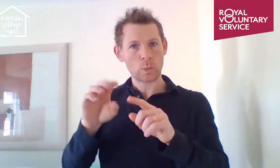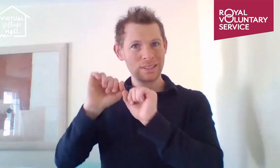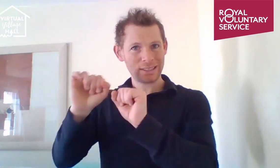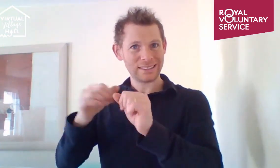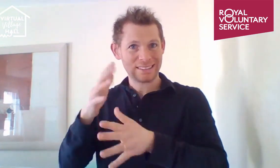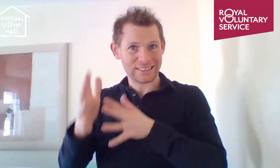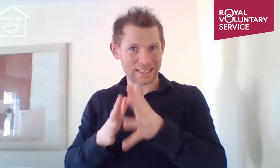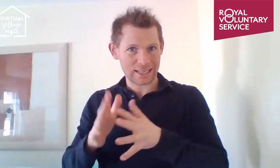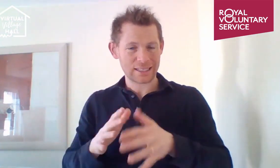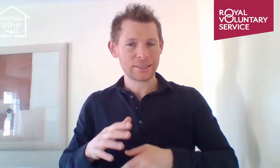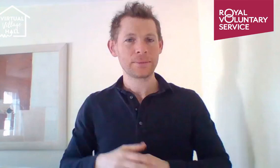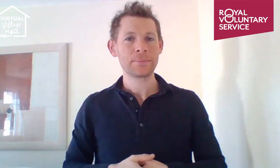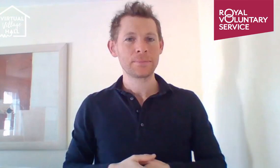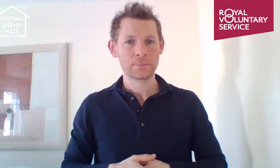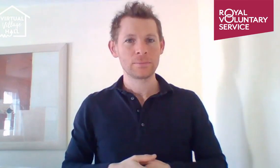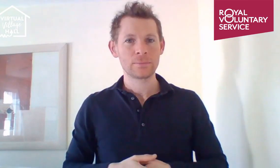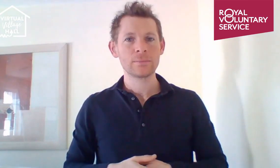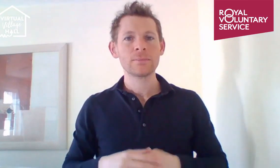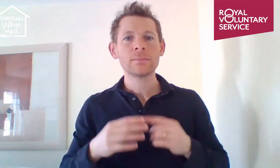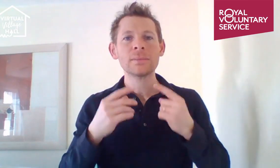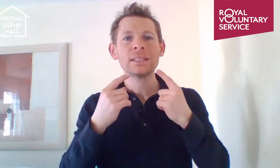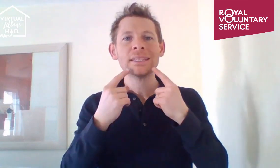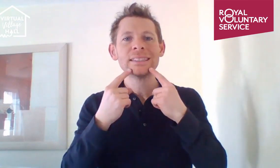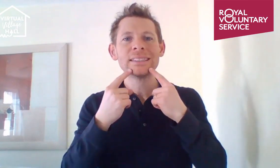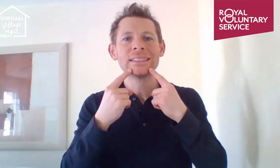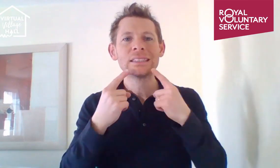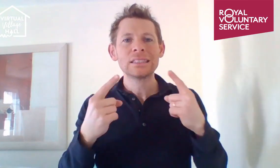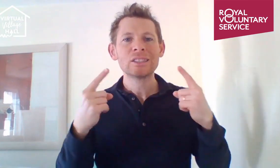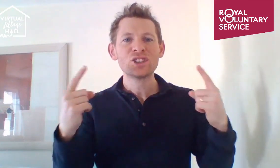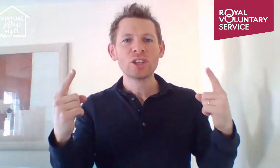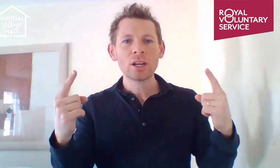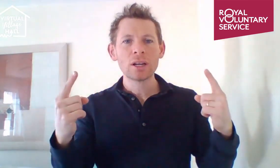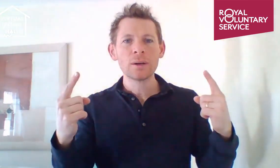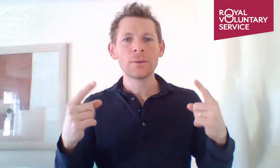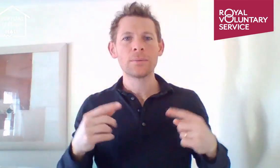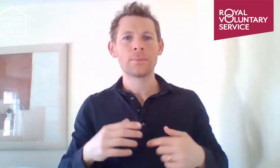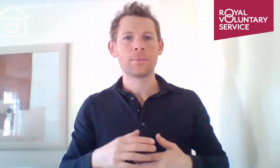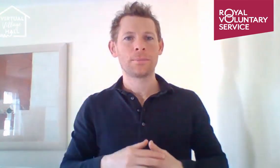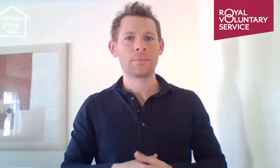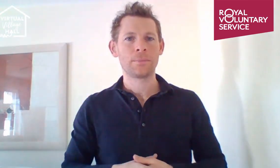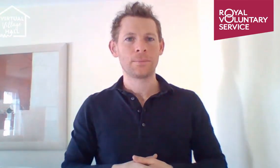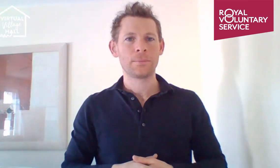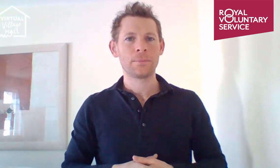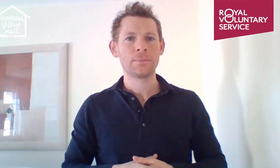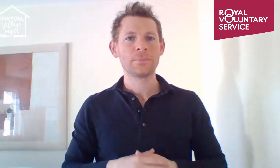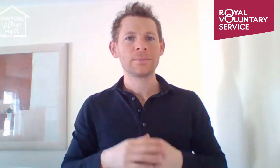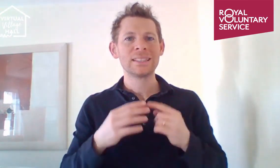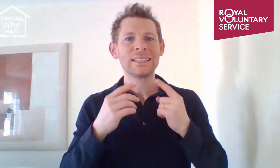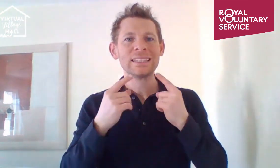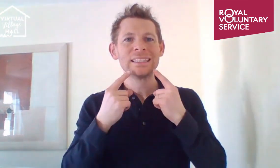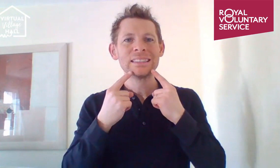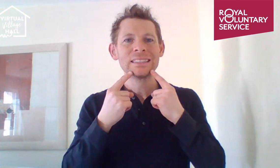In England, Scotland, and Wales, they sign teacher like this.